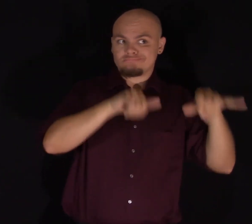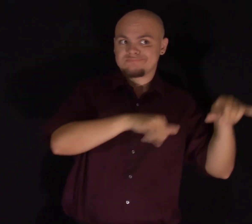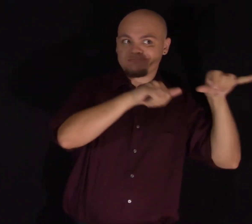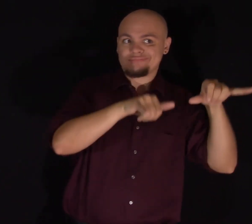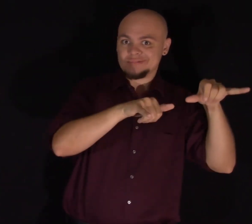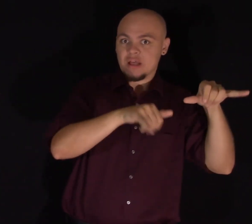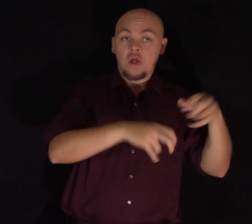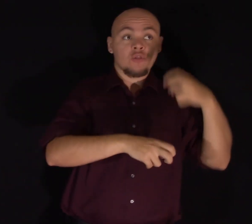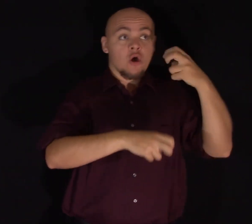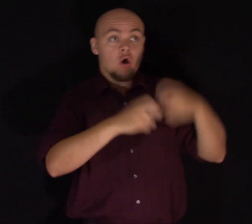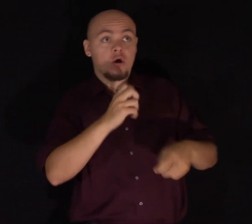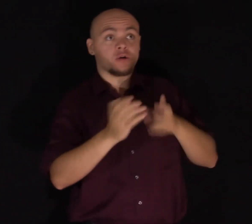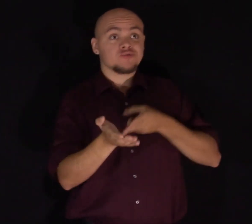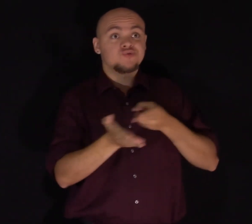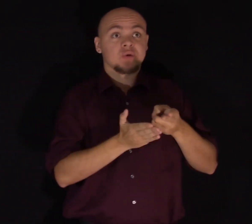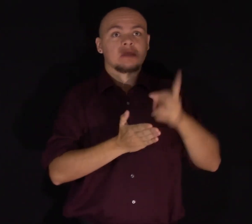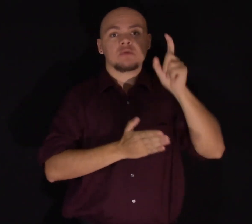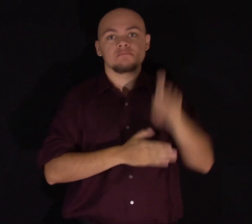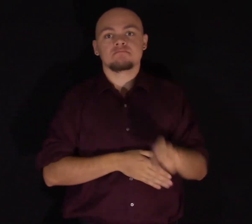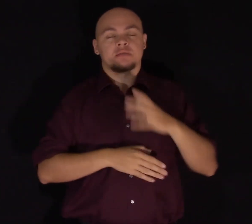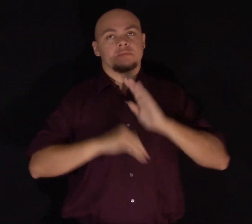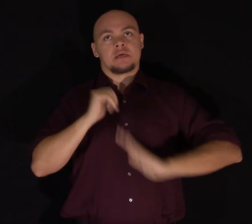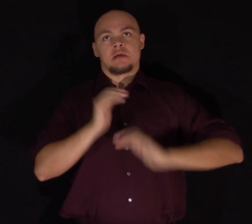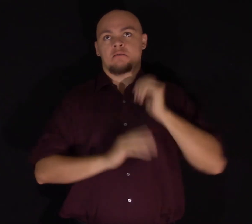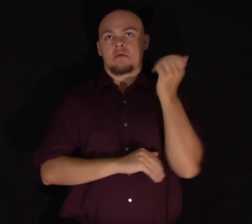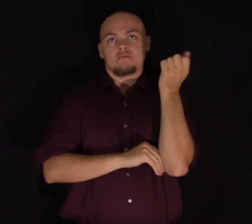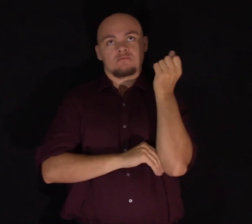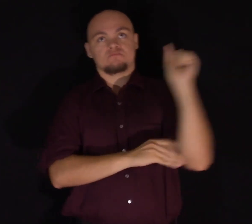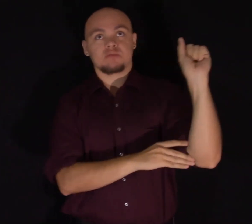they're necessary. And